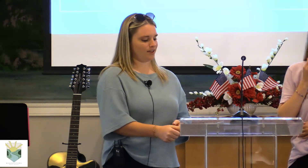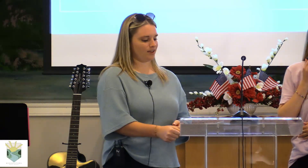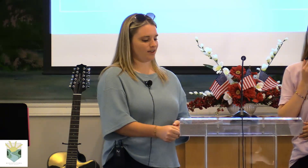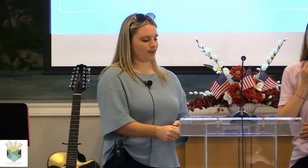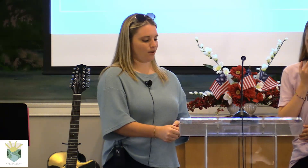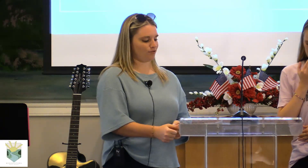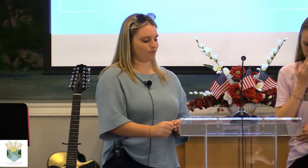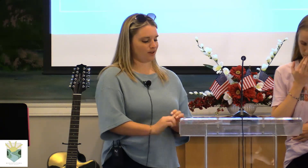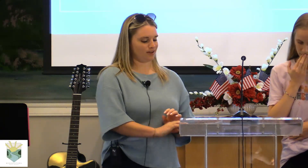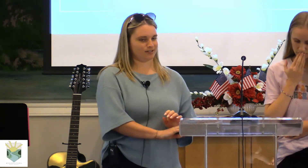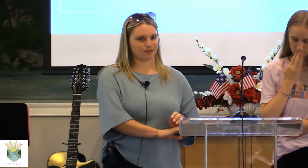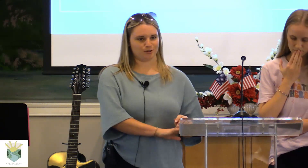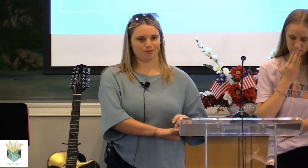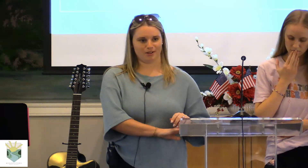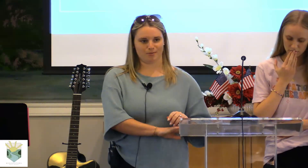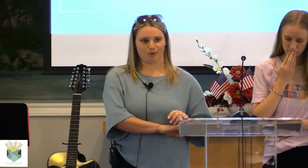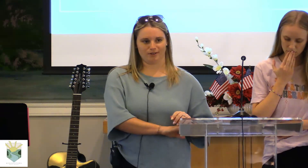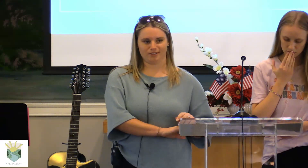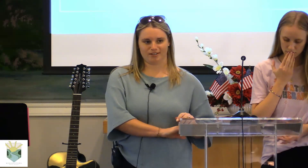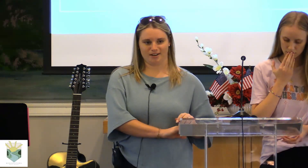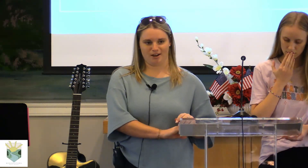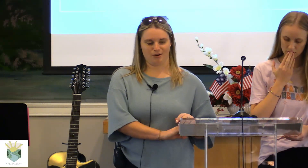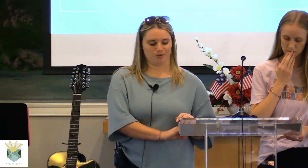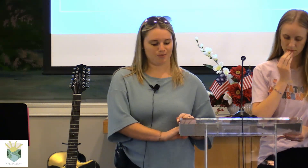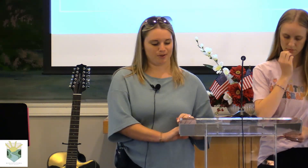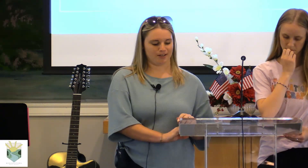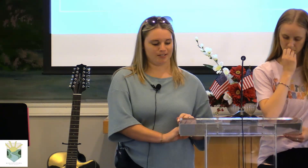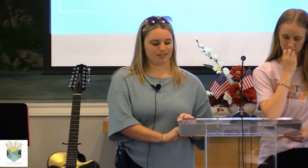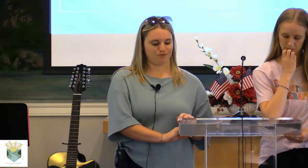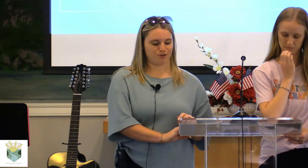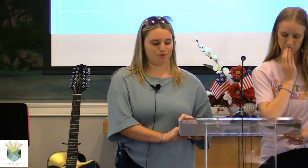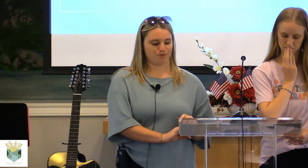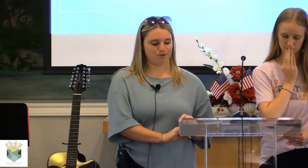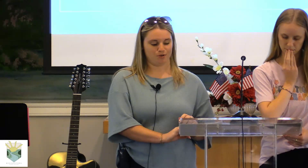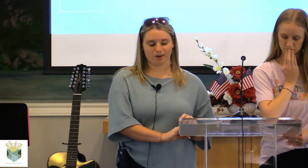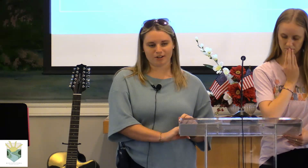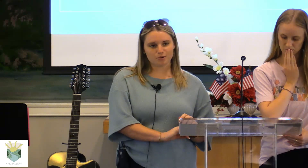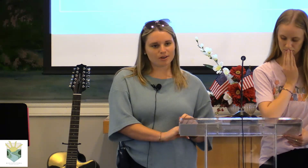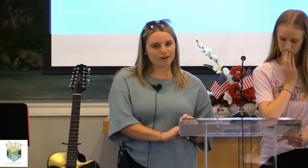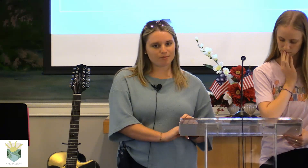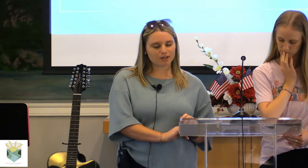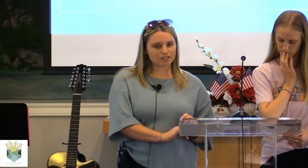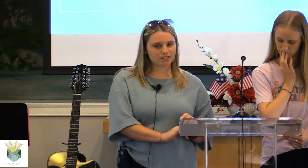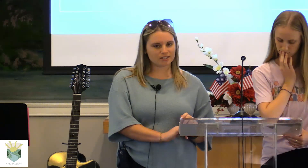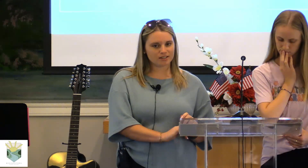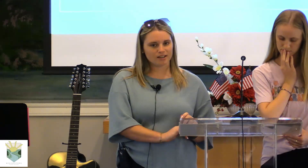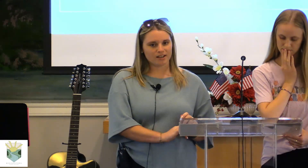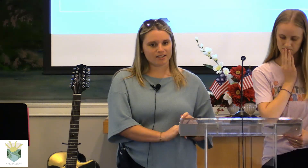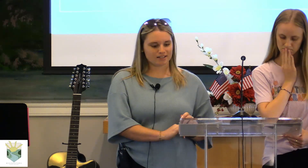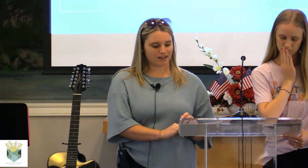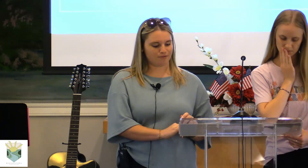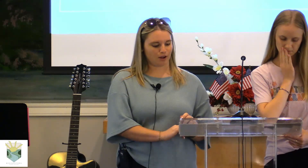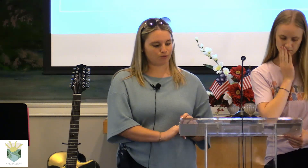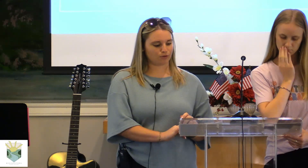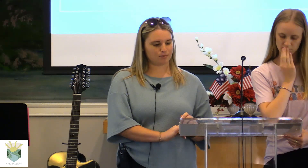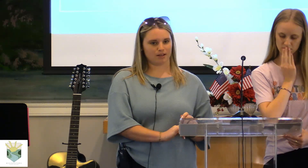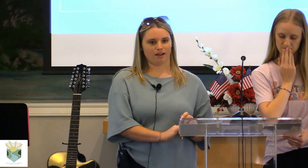the alphabet is extremely important to know because if you do run into a deaf person, it's kind of helpful to be